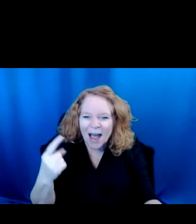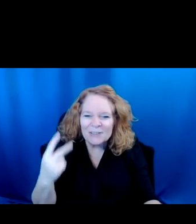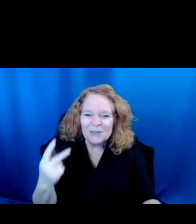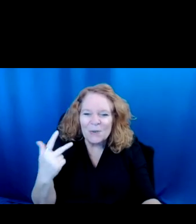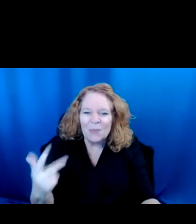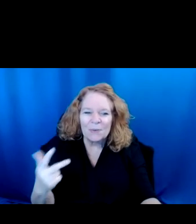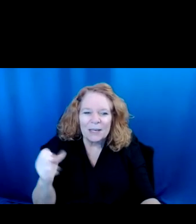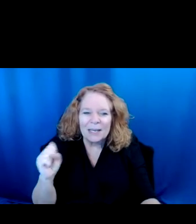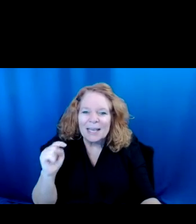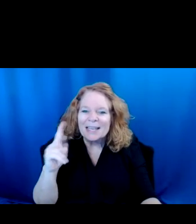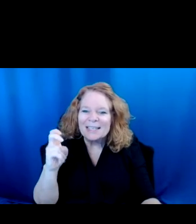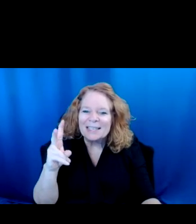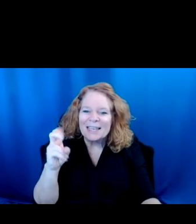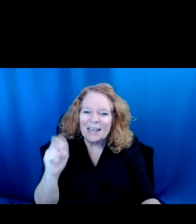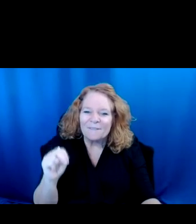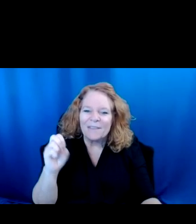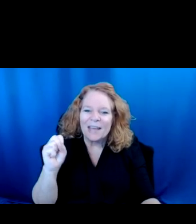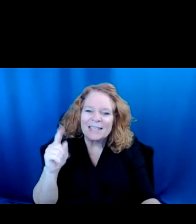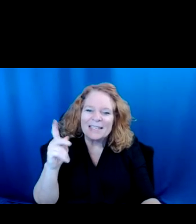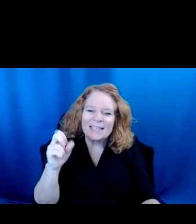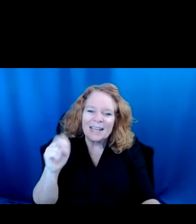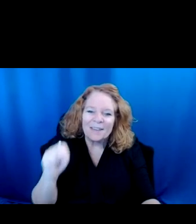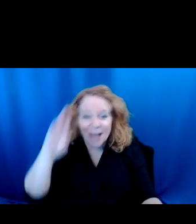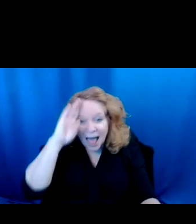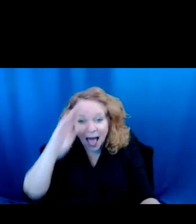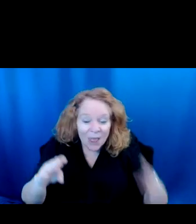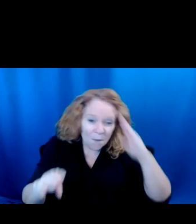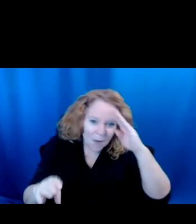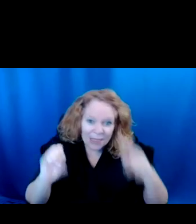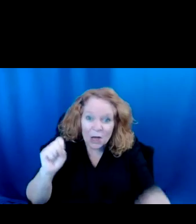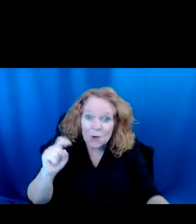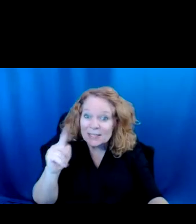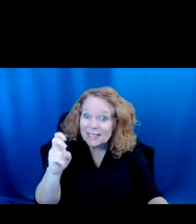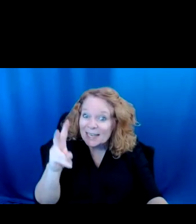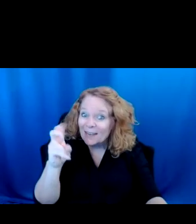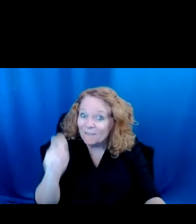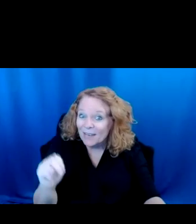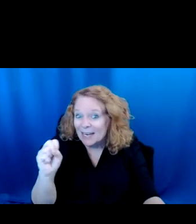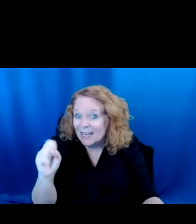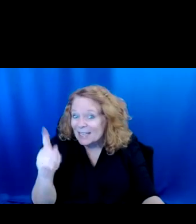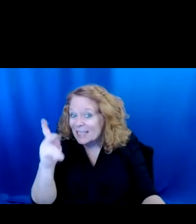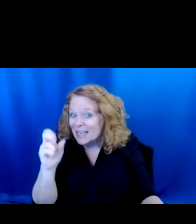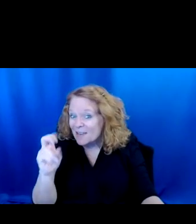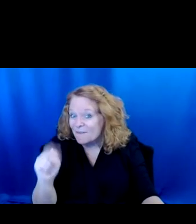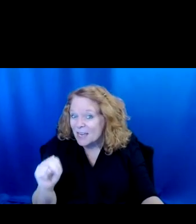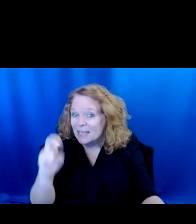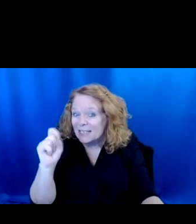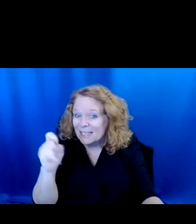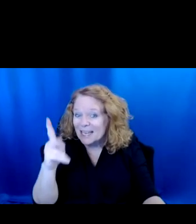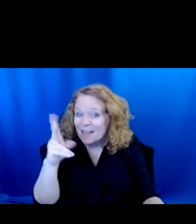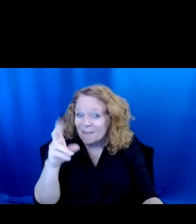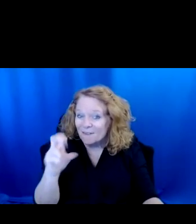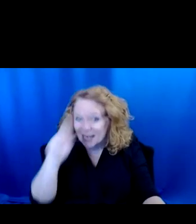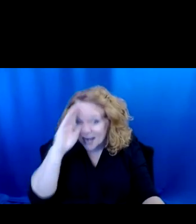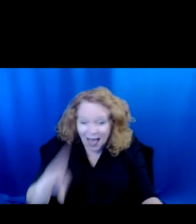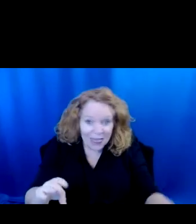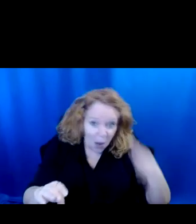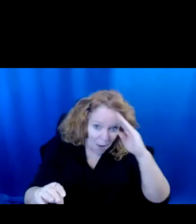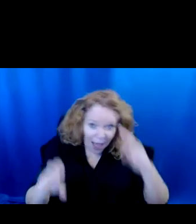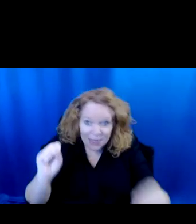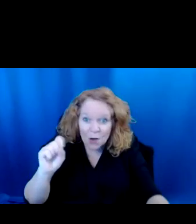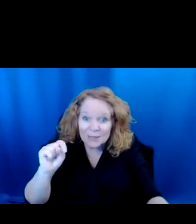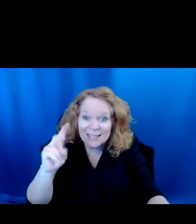1, 2, 3. A Stephen, Stephen, hello, hello, hello. Stephen, Stephen, Stephen, hello, hello, hello.